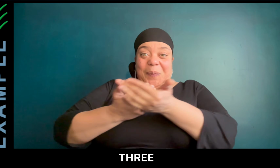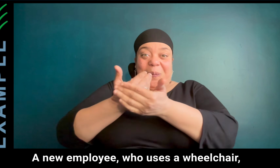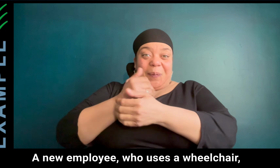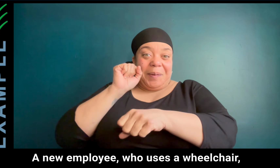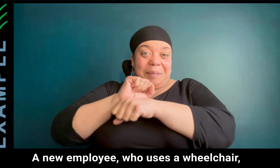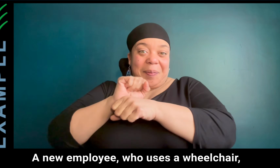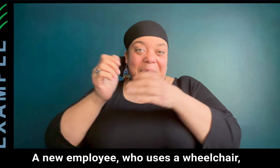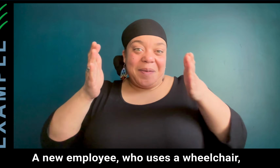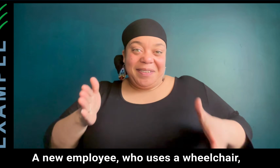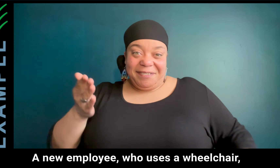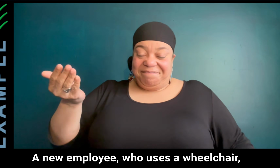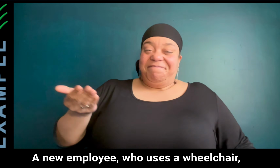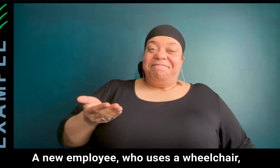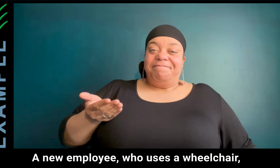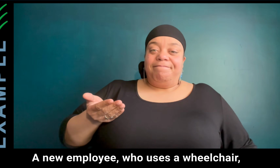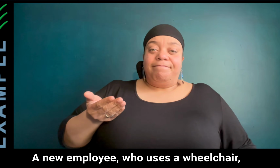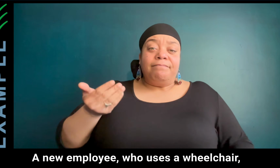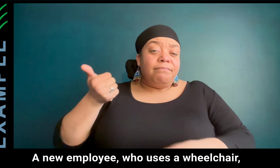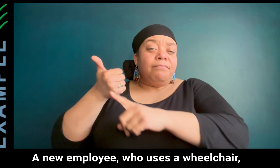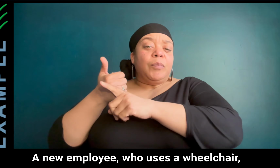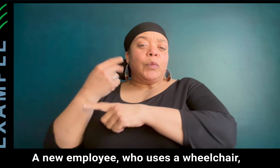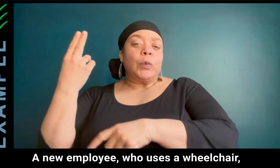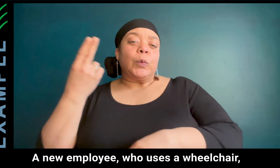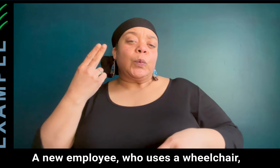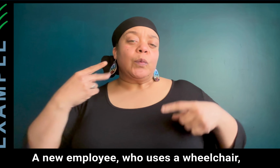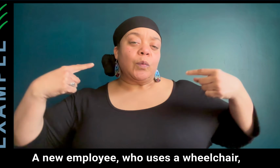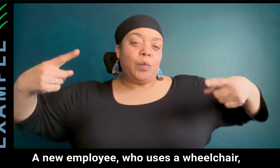A new employee who uses a wheelchair